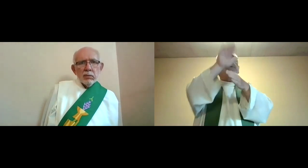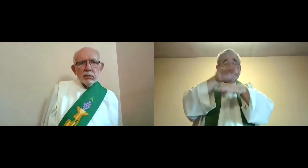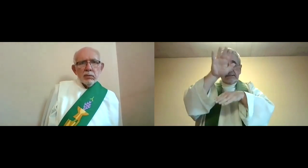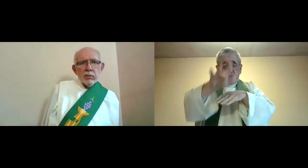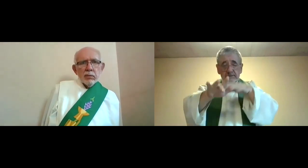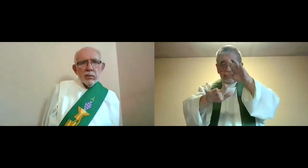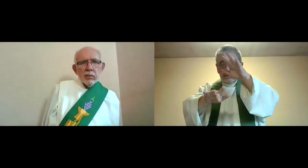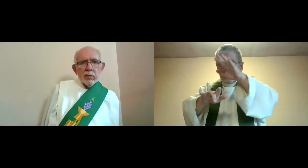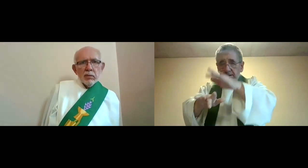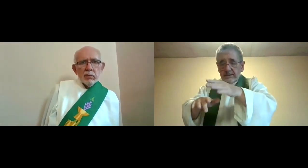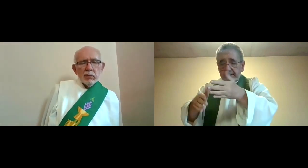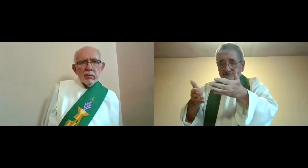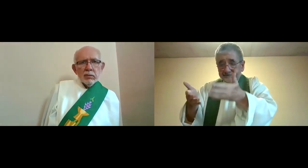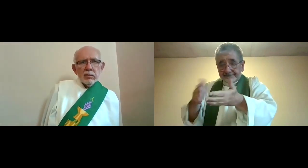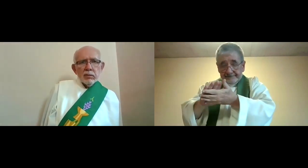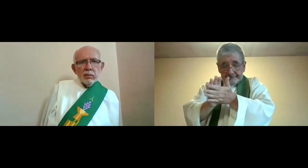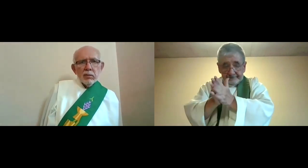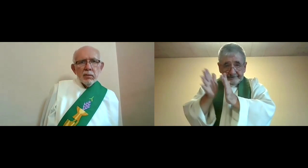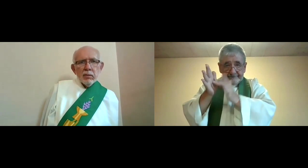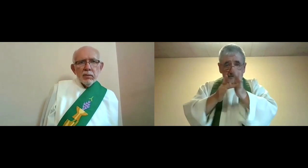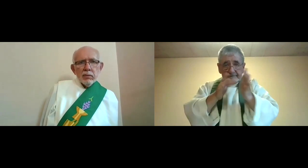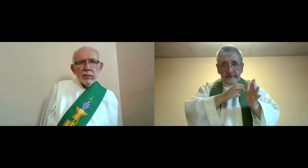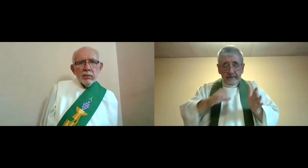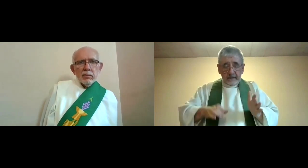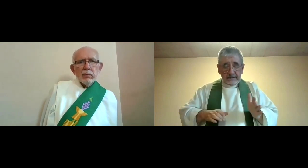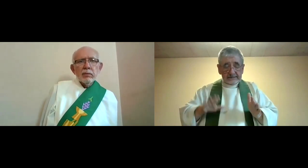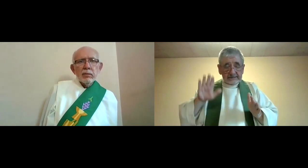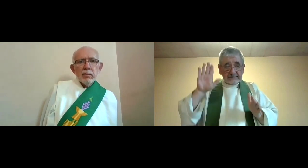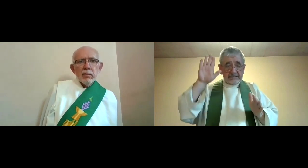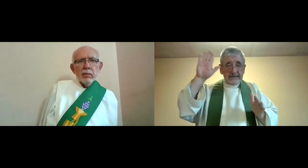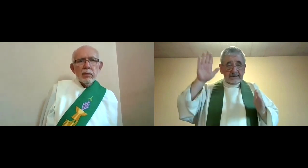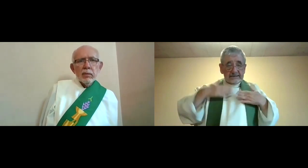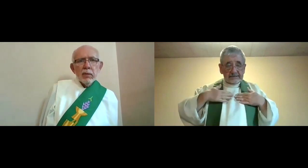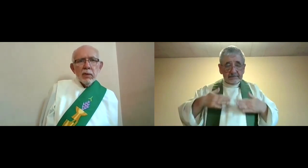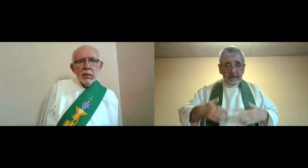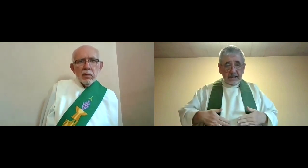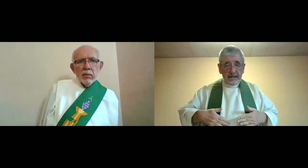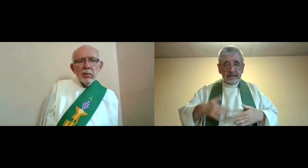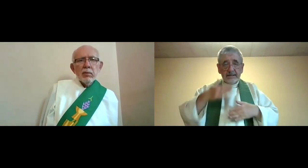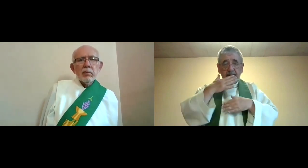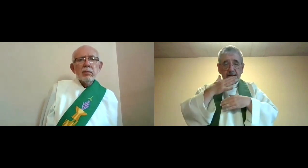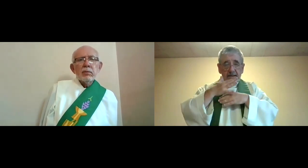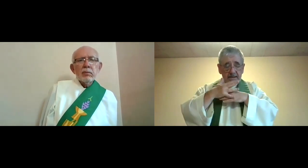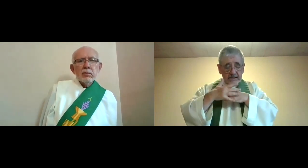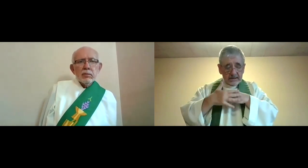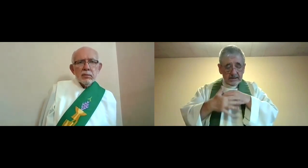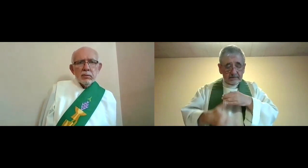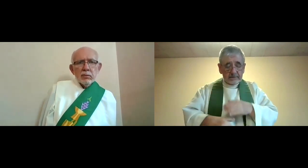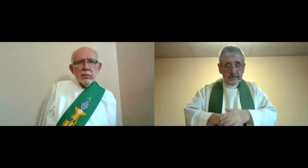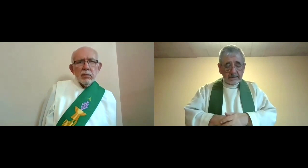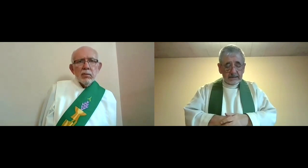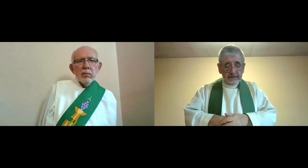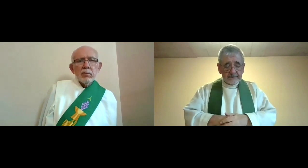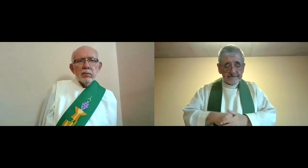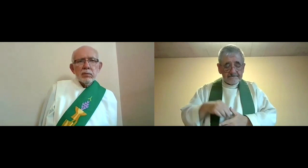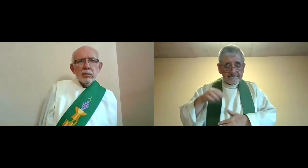Make holy, therefore, these gifts, we pray, by sending down your Spirit upon them like the dewfall, so that they may